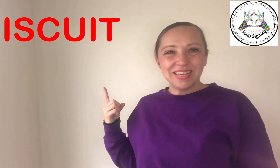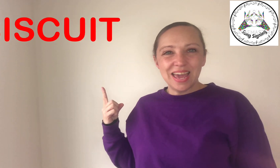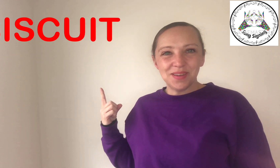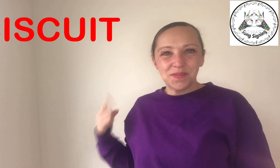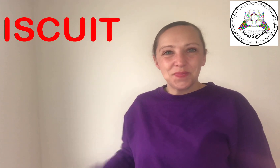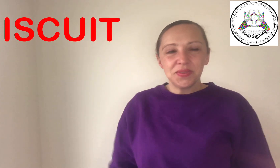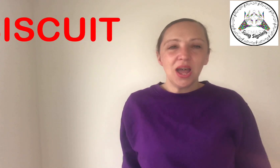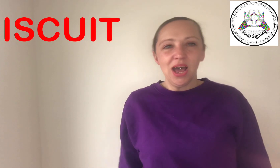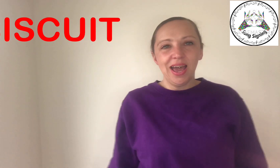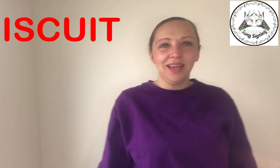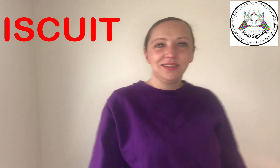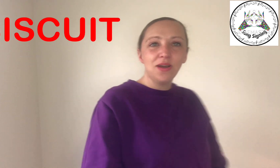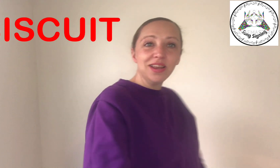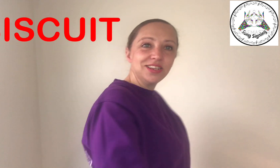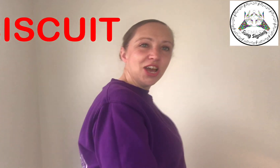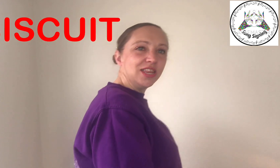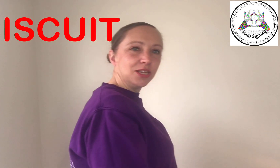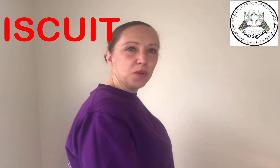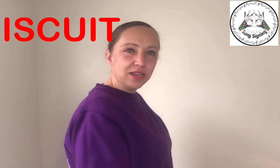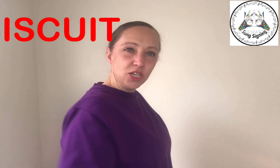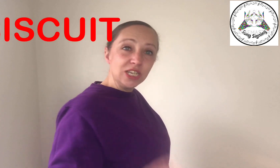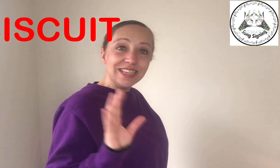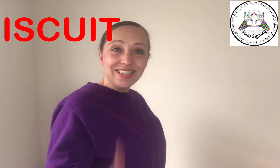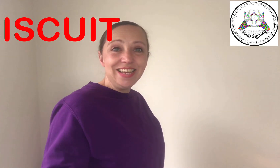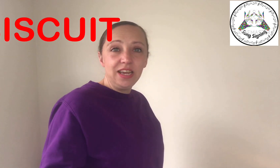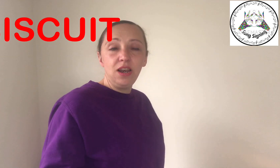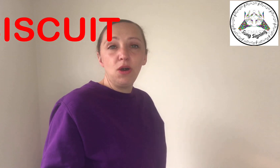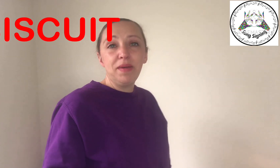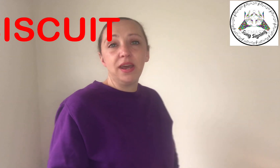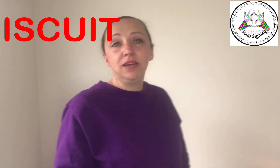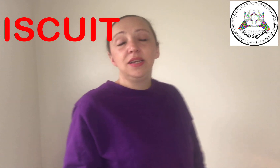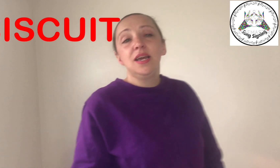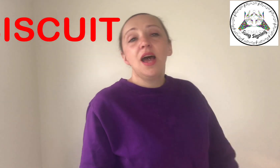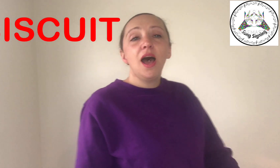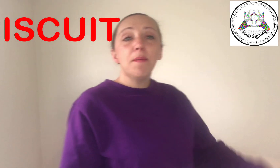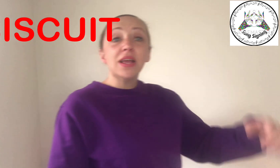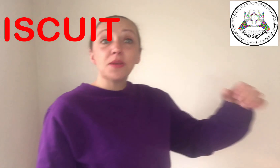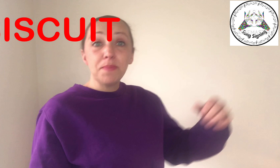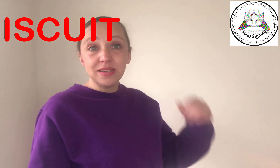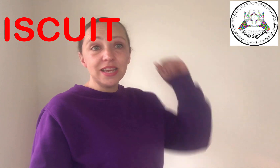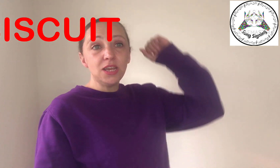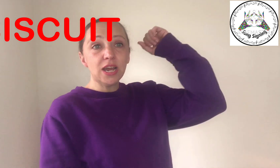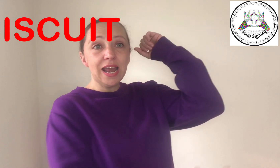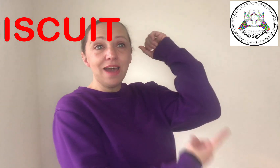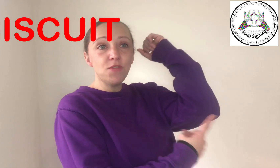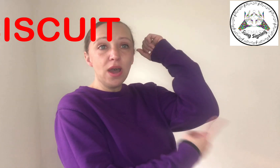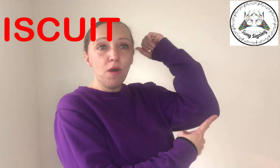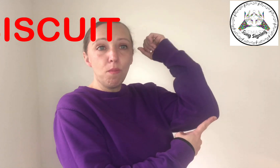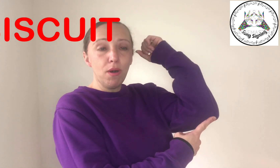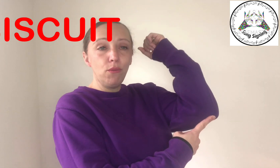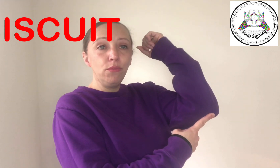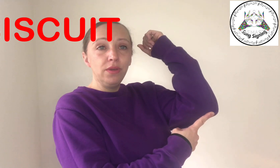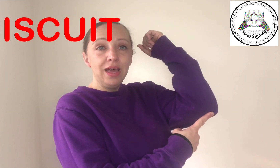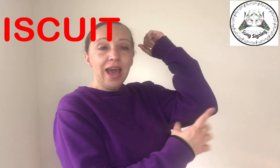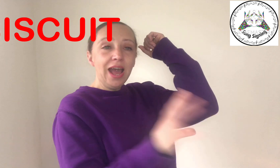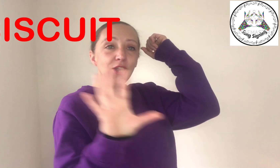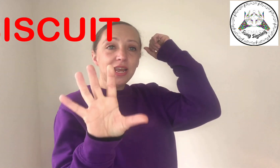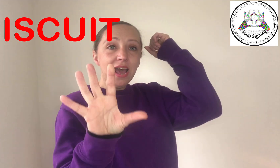Biscuit. Okay, so I'm gonna turn this way so you can see it a lot better. So biscuit, you're gonna have your elbow and you're gonna have